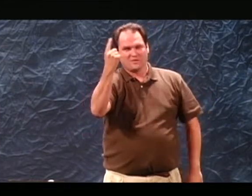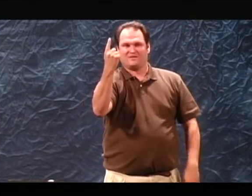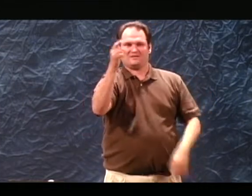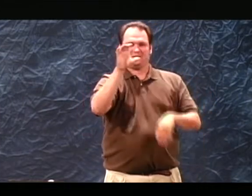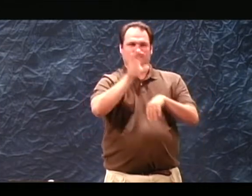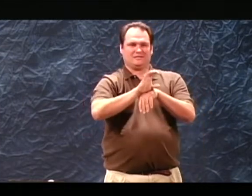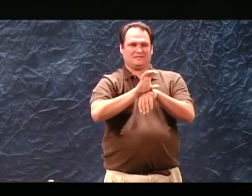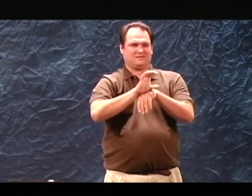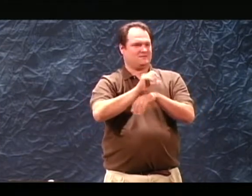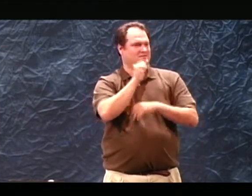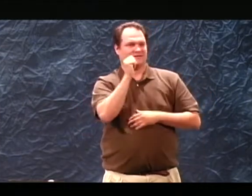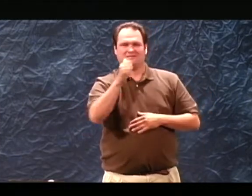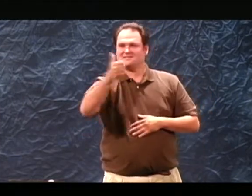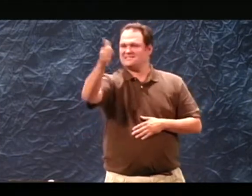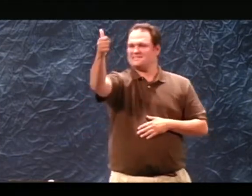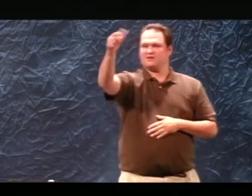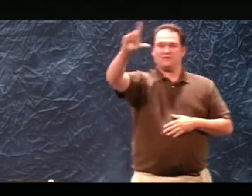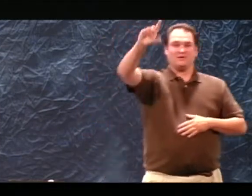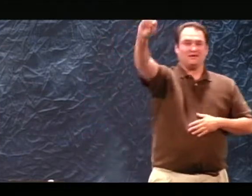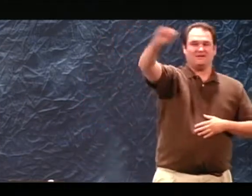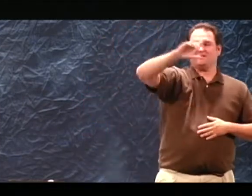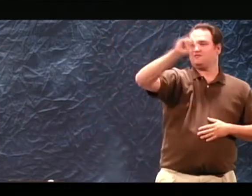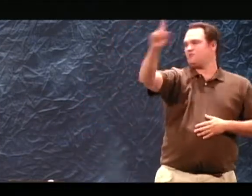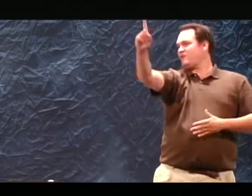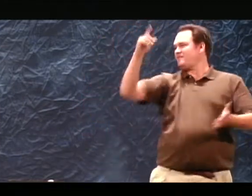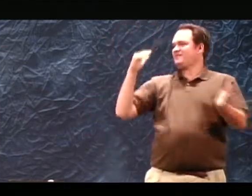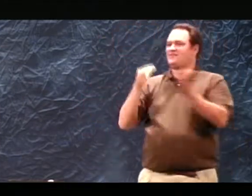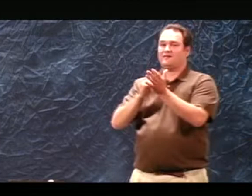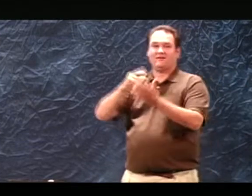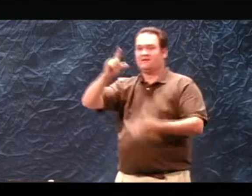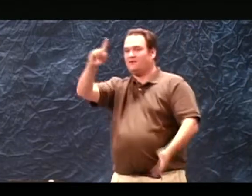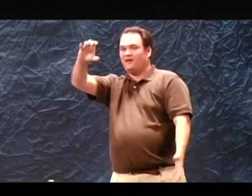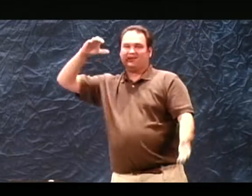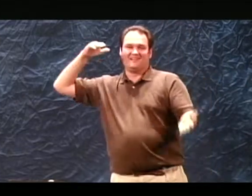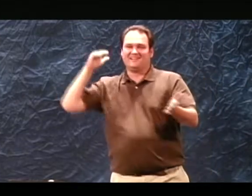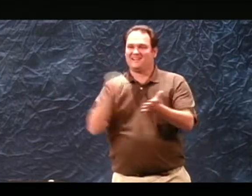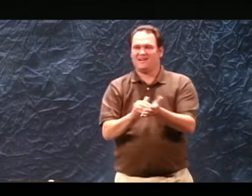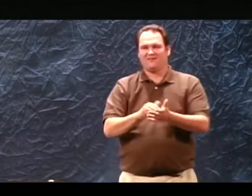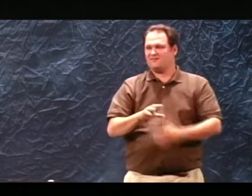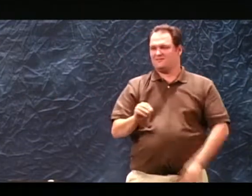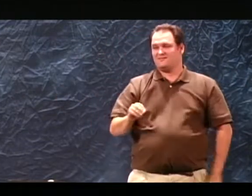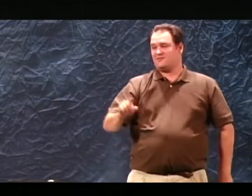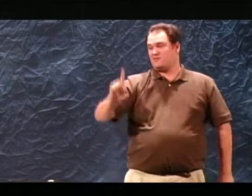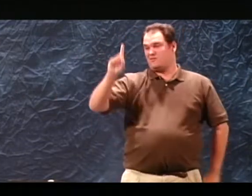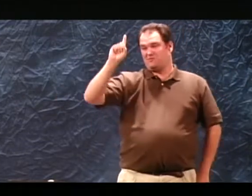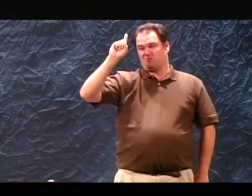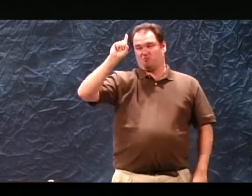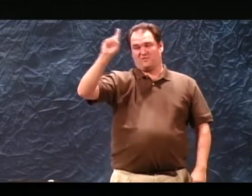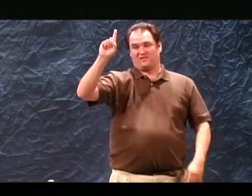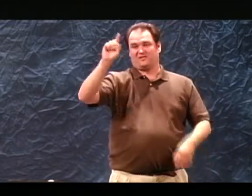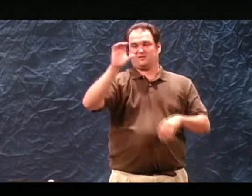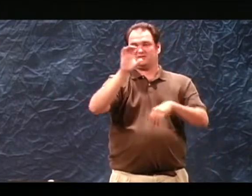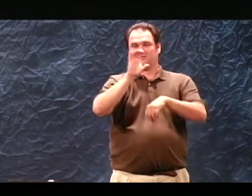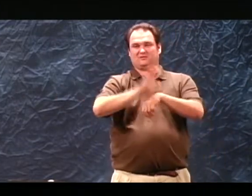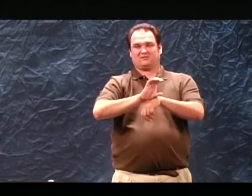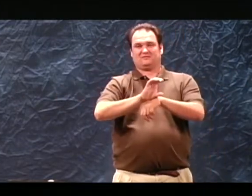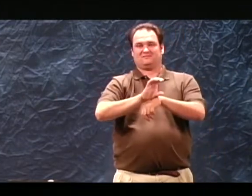one church they're not a myriad number of churches there